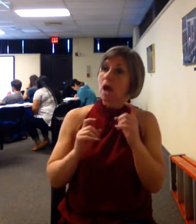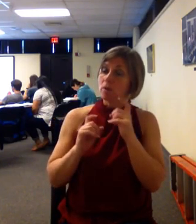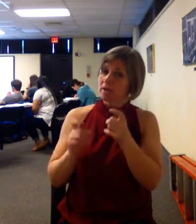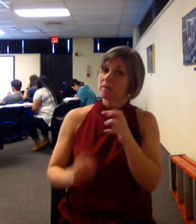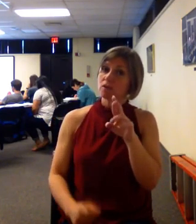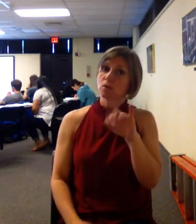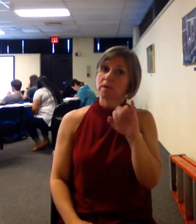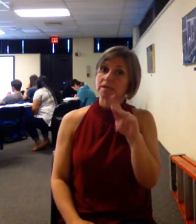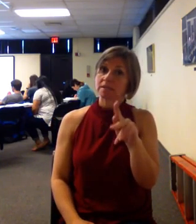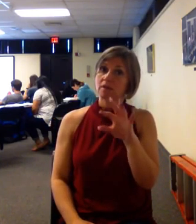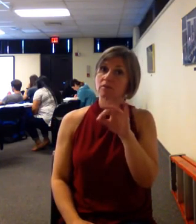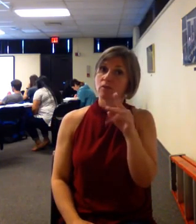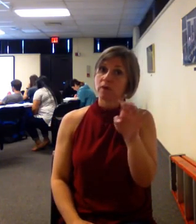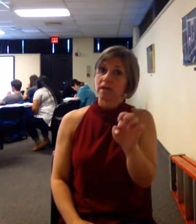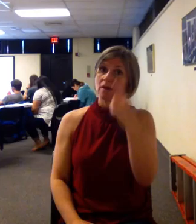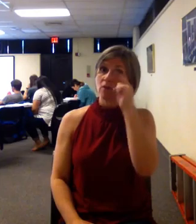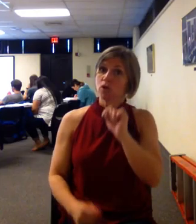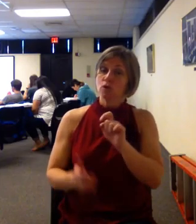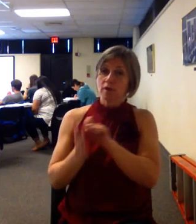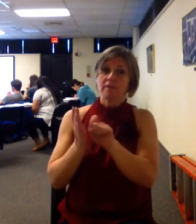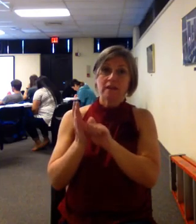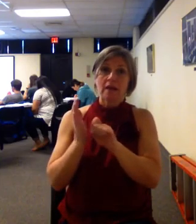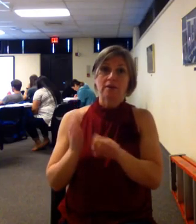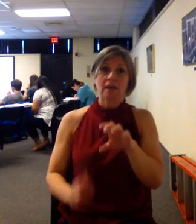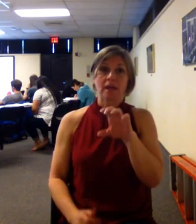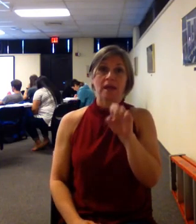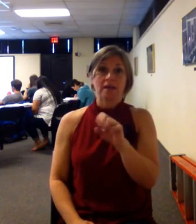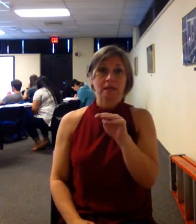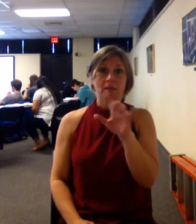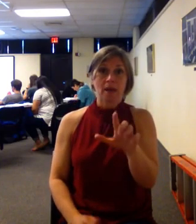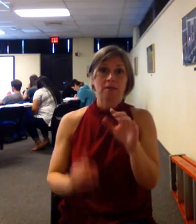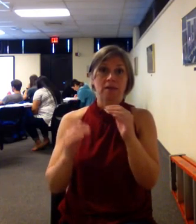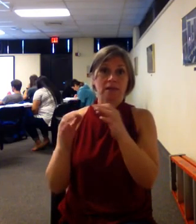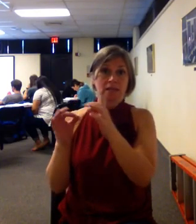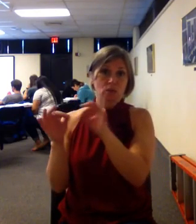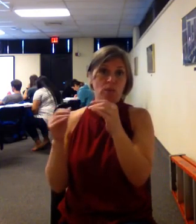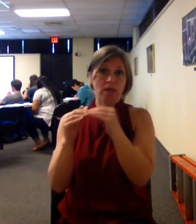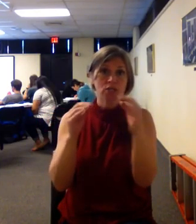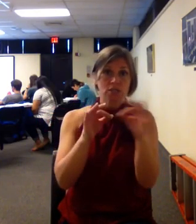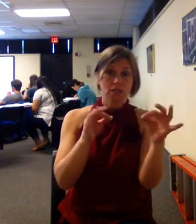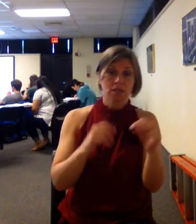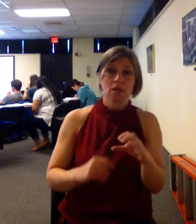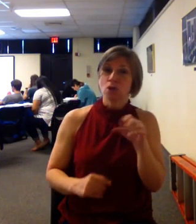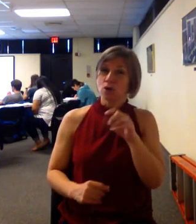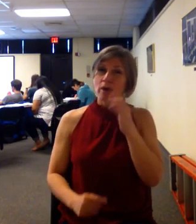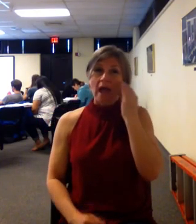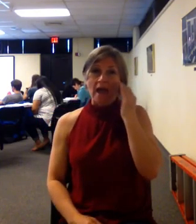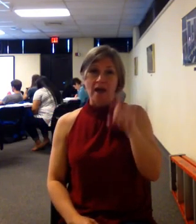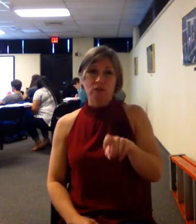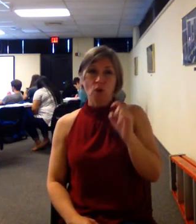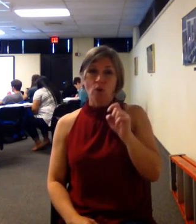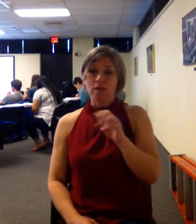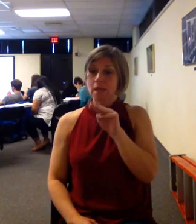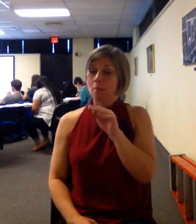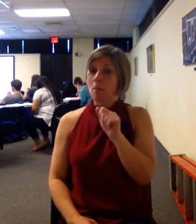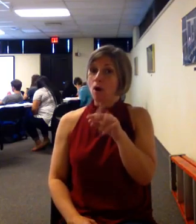fill out the SML equation. So your key is to know, am I giving you market, and then you have to subtract the risk-free